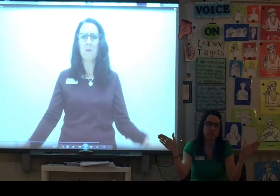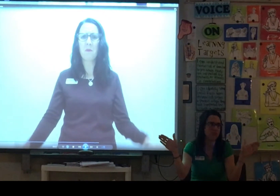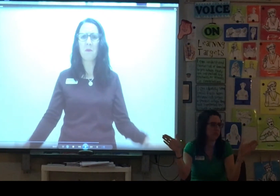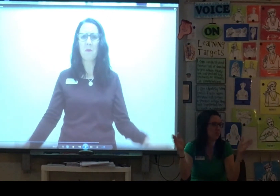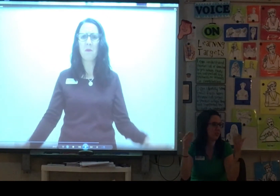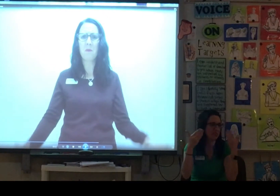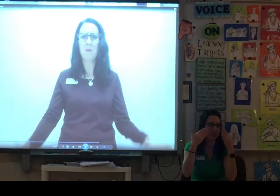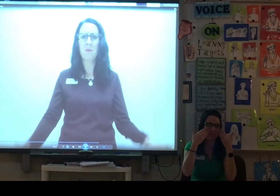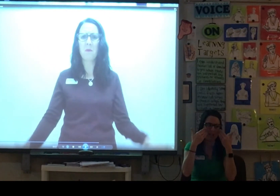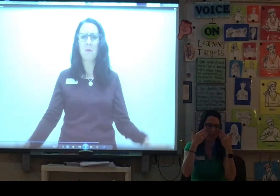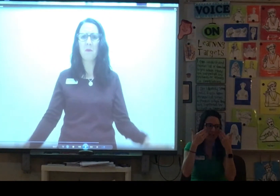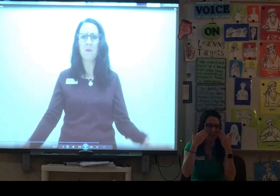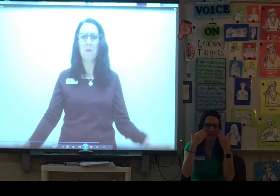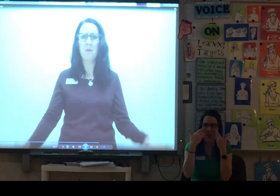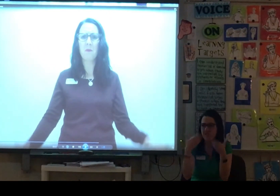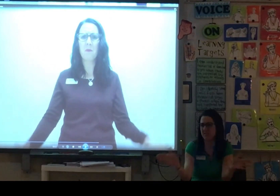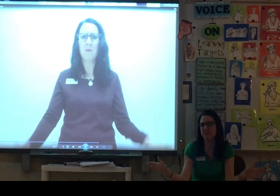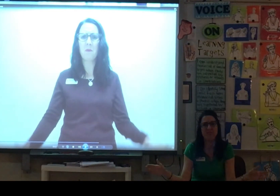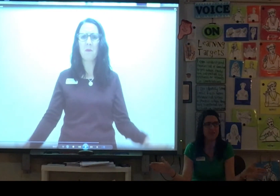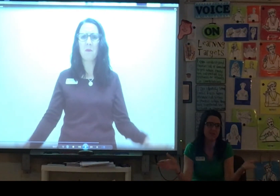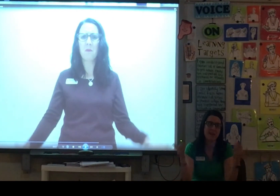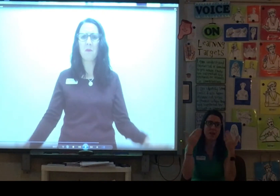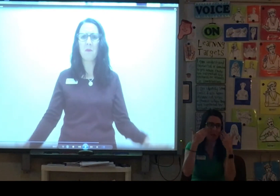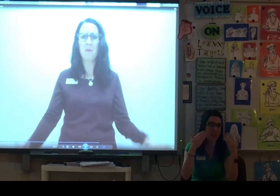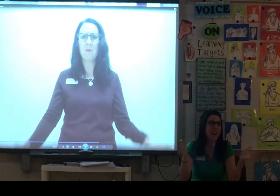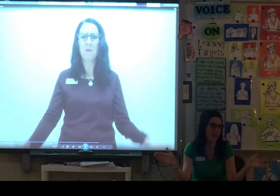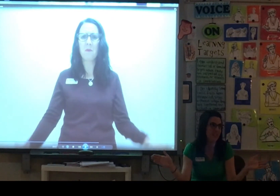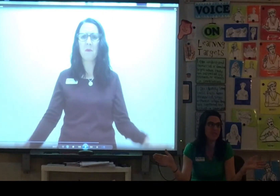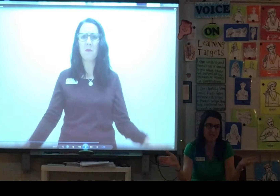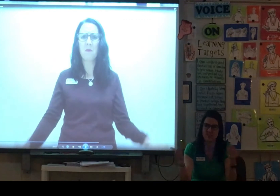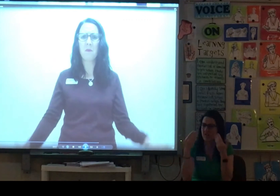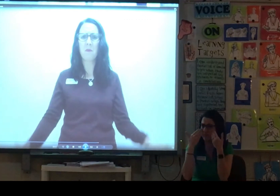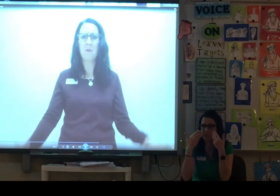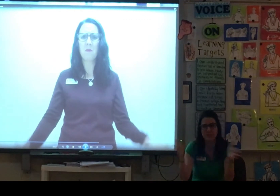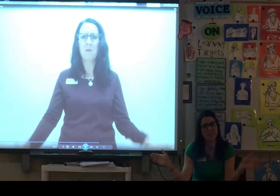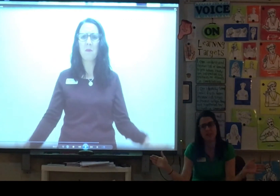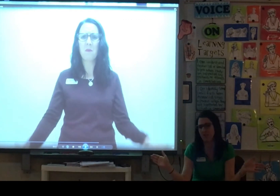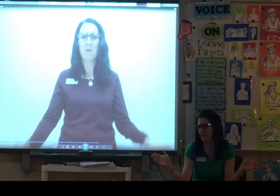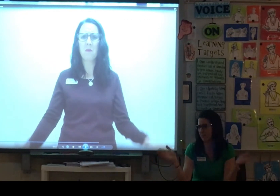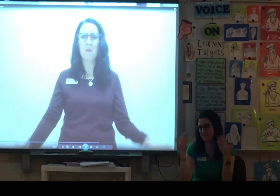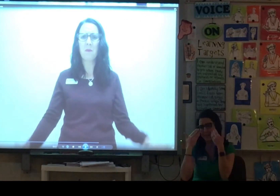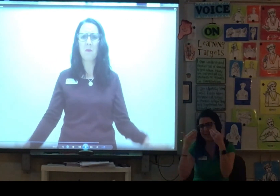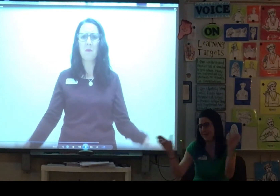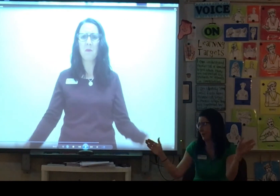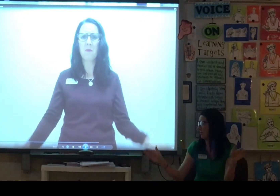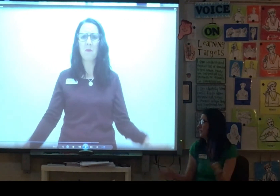this, you went down. Yeah, I just, like, kind of an emphasis of, didn't know, didn't know.